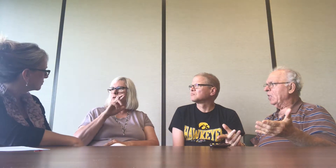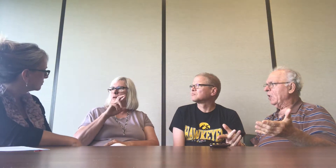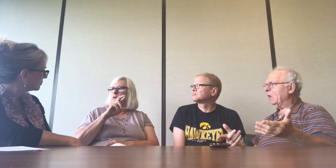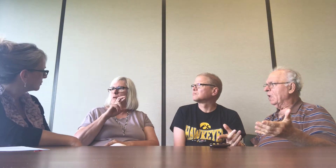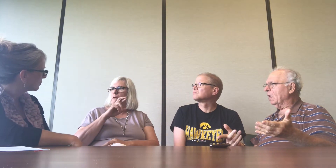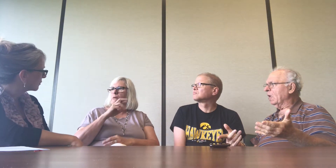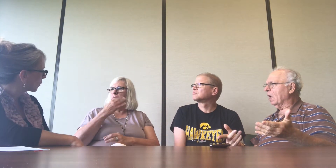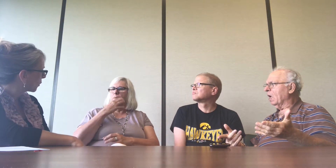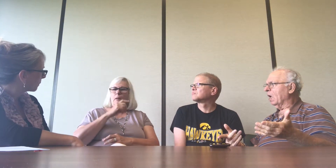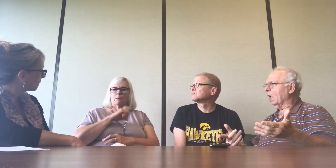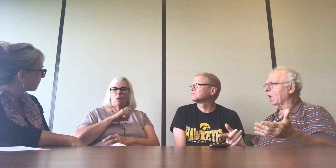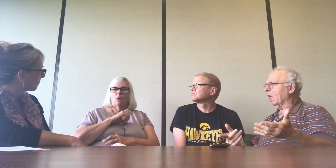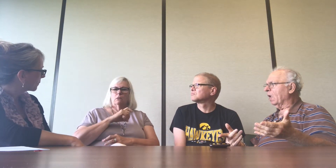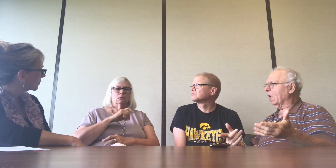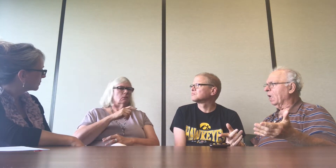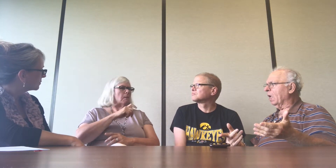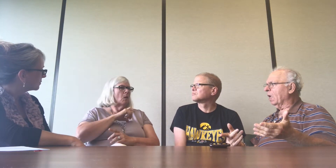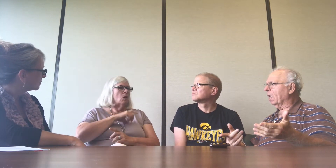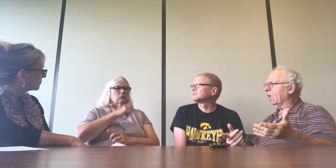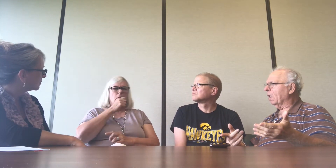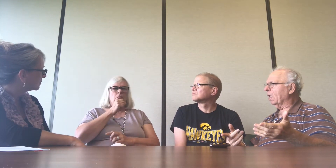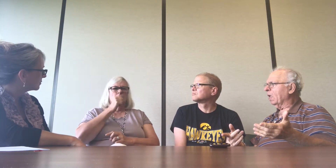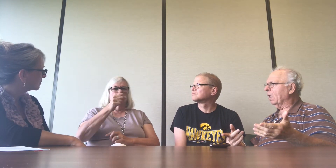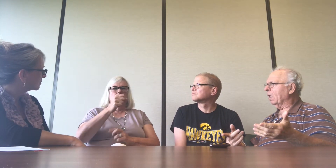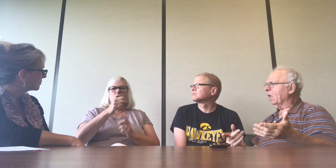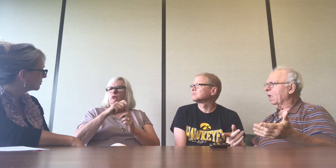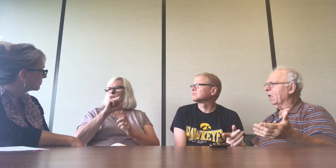Shirley, he's talking about a domestic violence shelter.